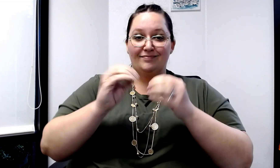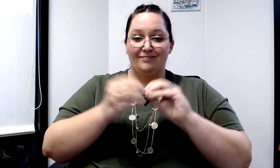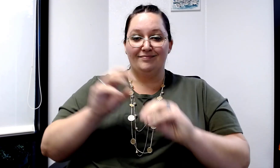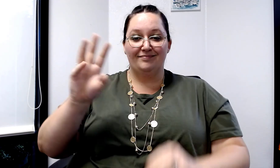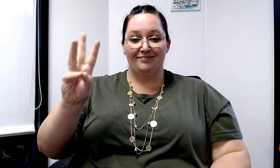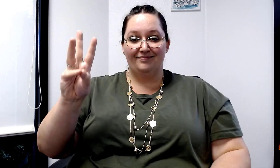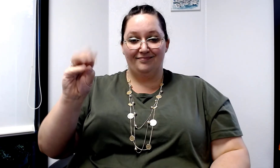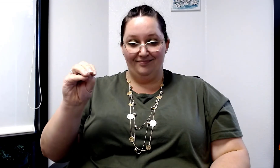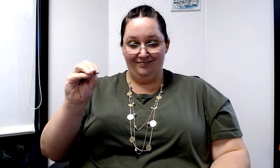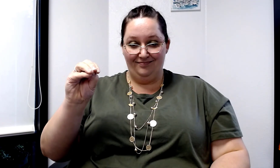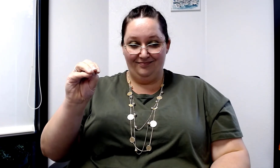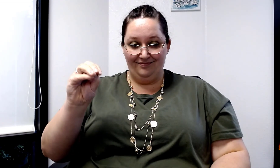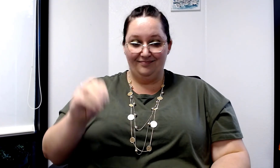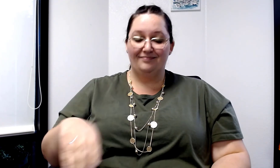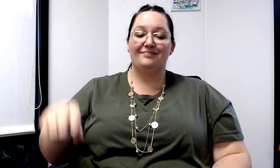Our last one, number 60.